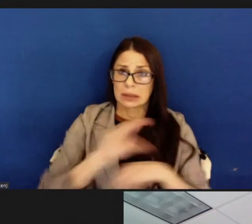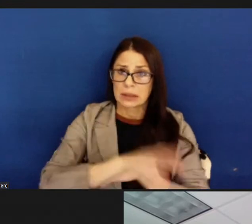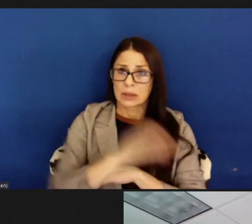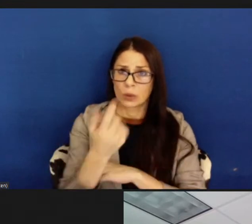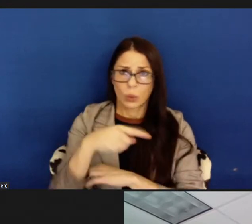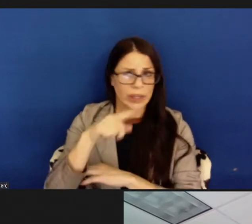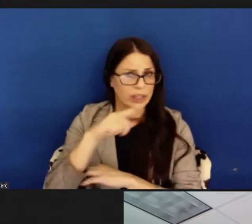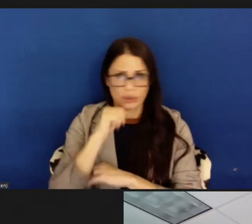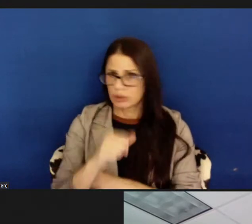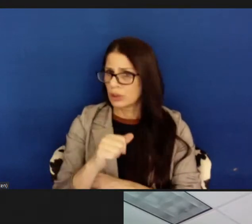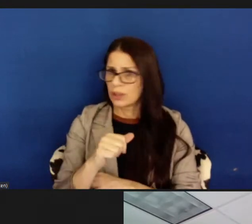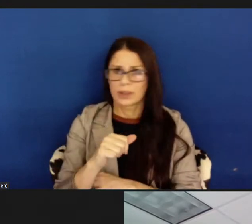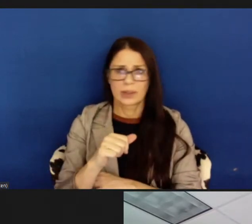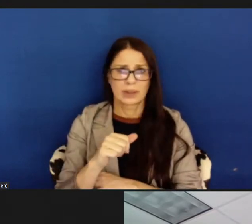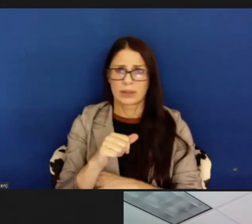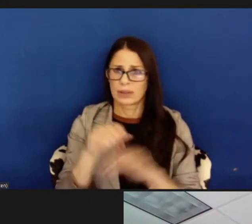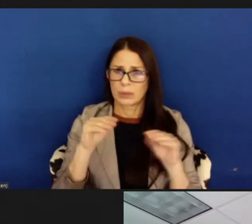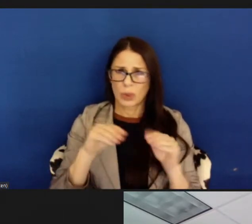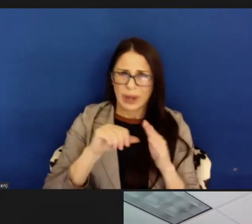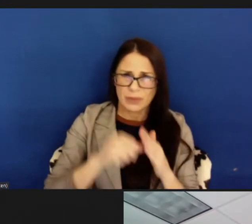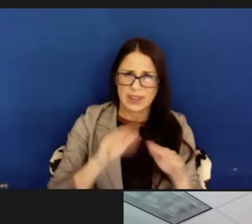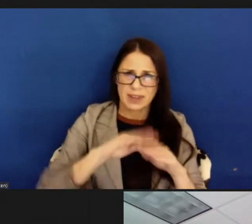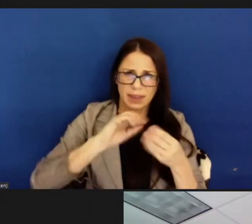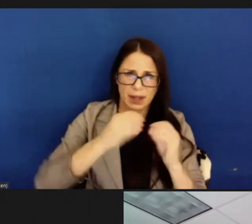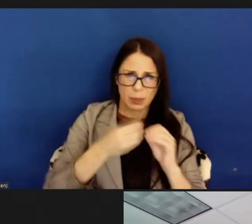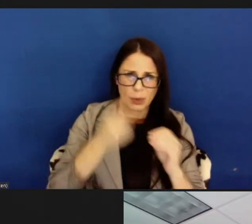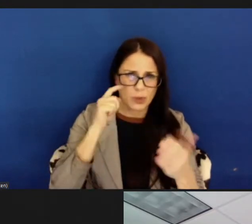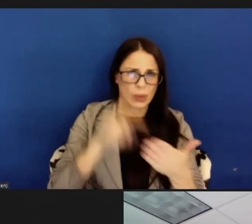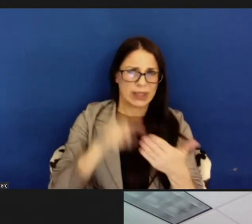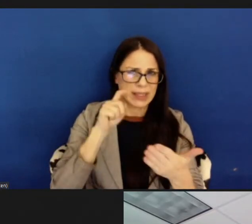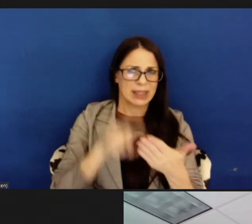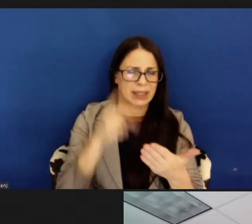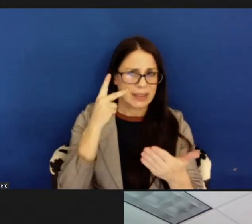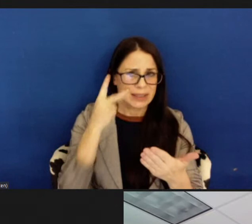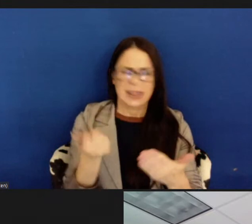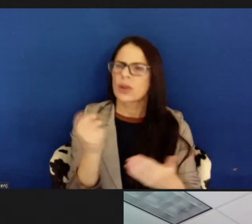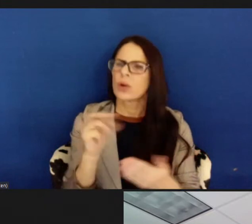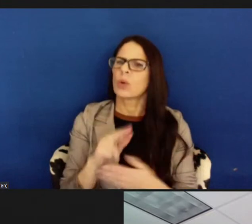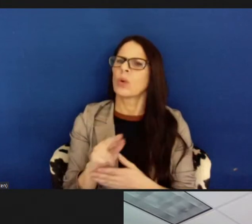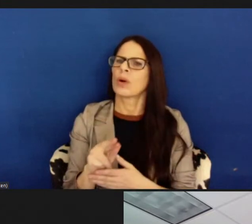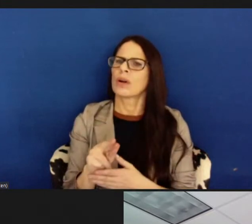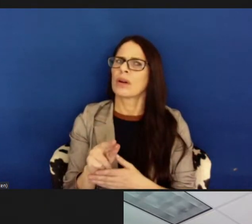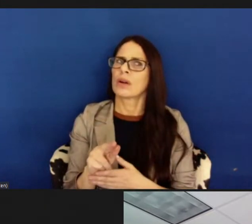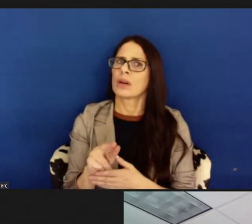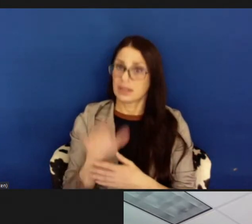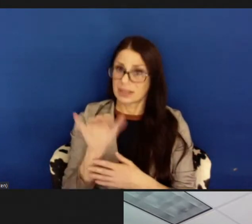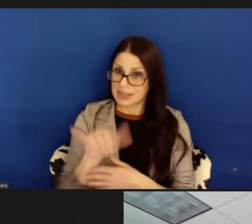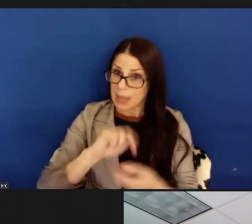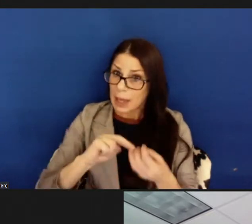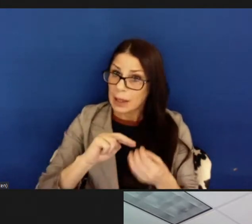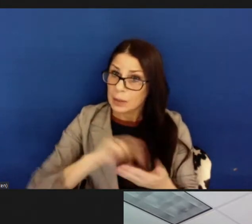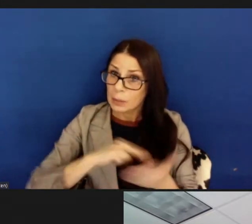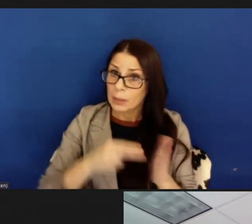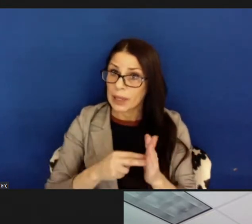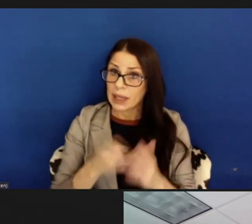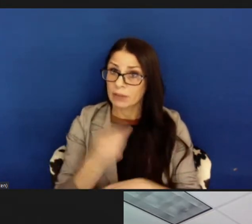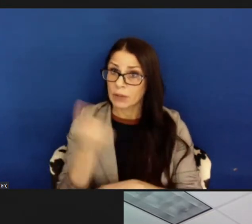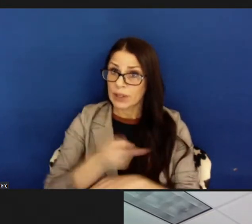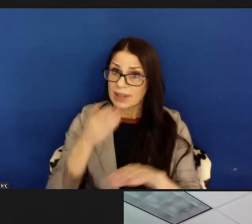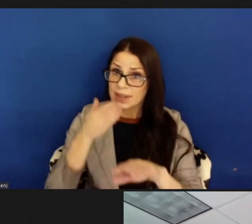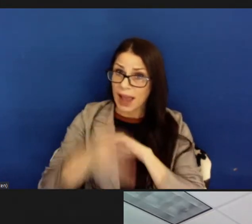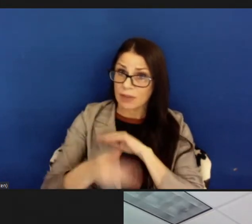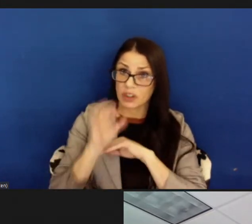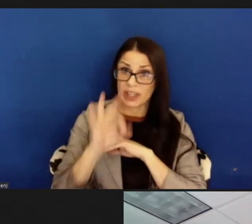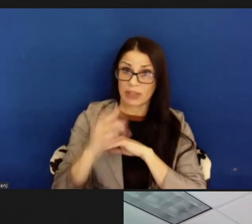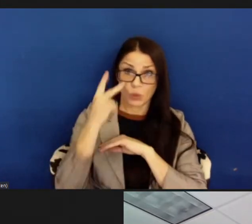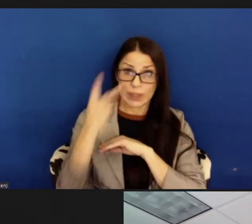on the numbers that we're seeing? And then also, does that also mean that a few days after, if we do see a bit of a larger spike, that